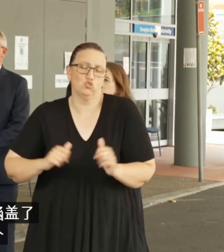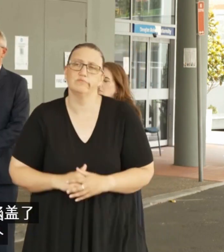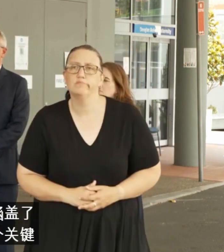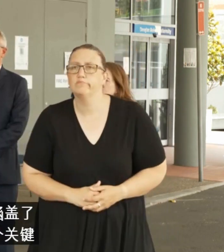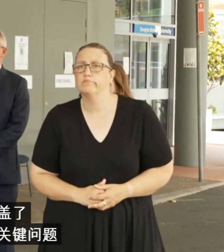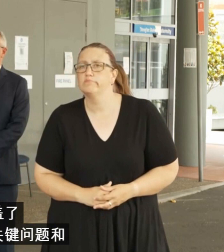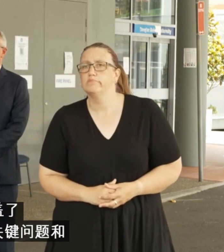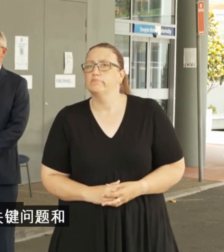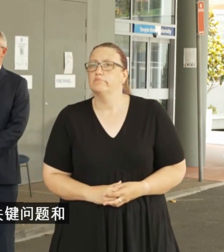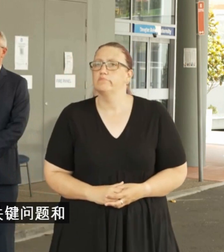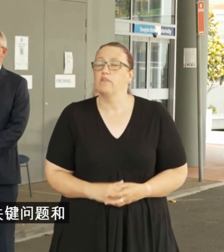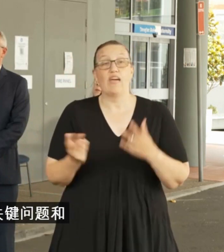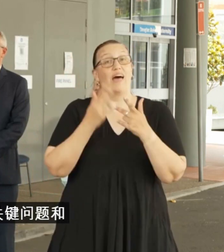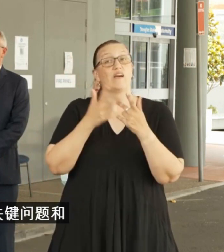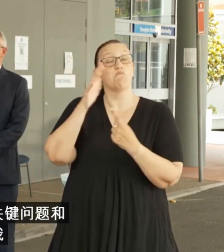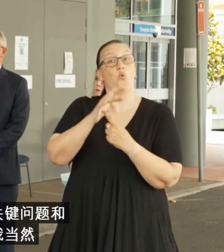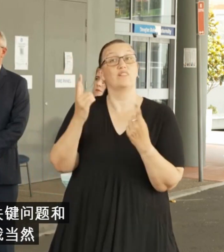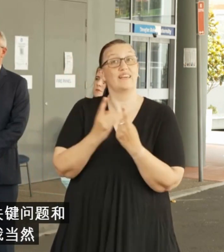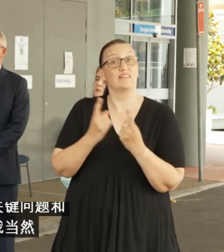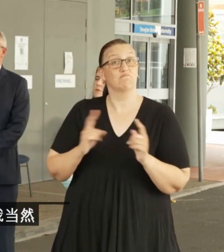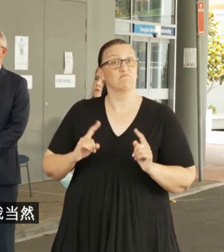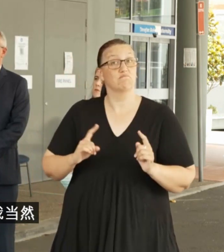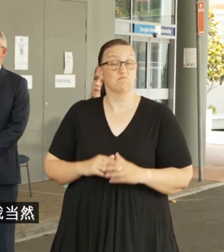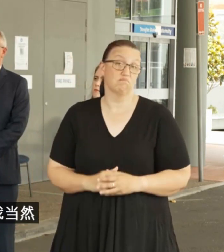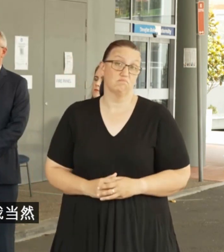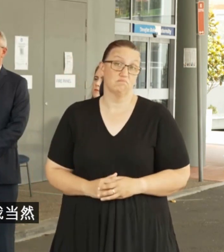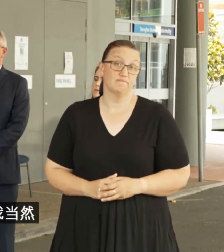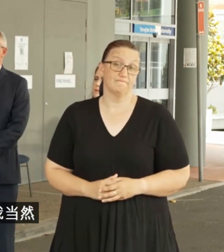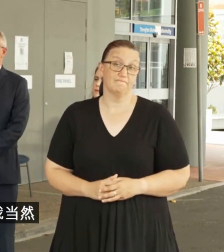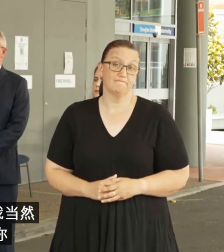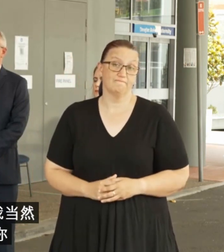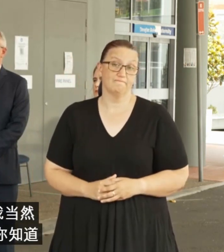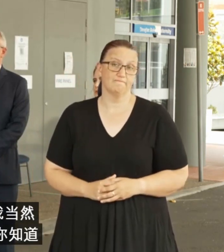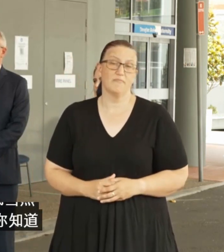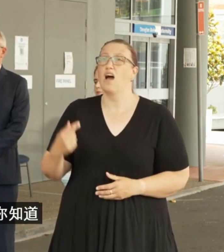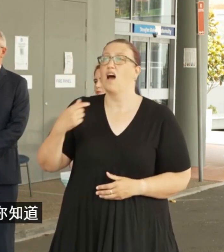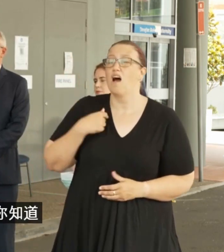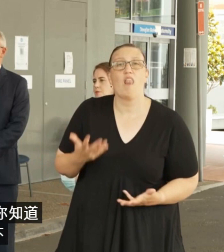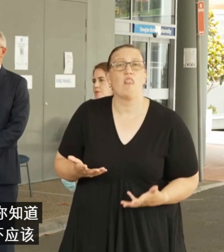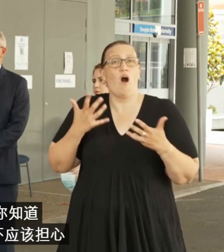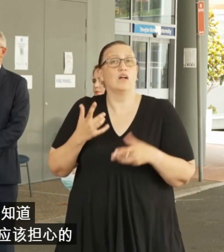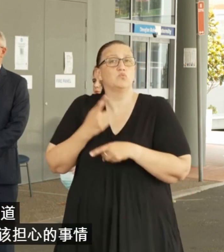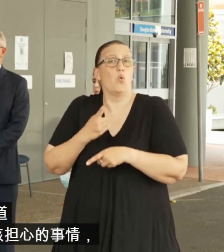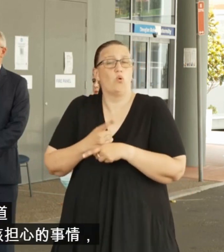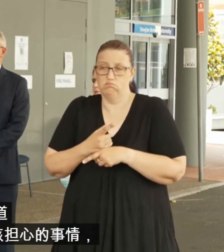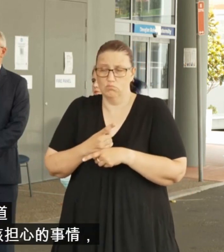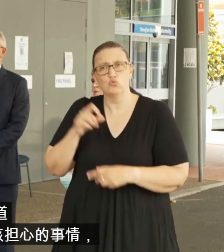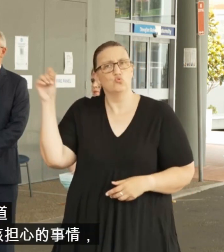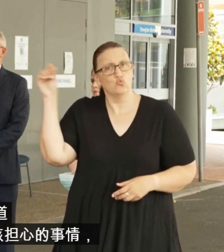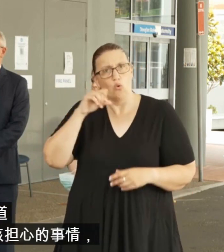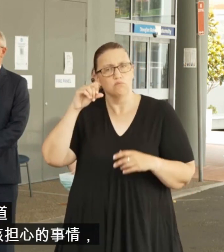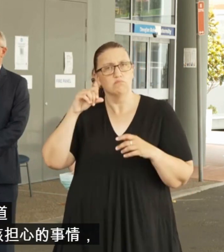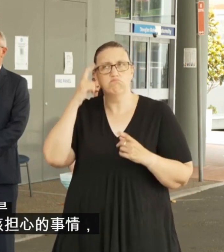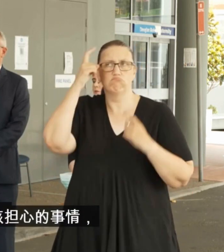key issue, and the minister touched on this, and I certainly don't say it as something that we shouldn't be